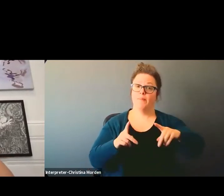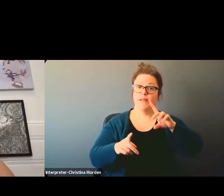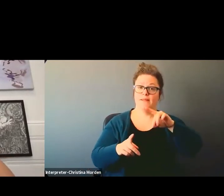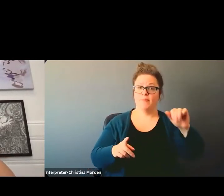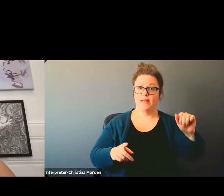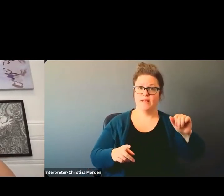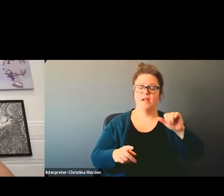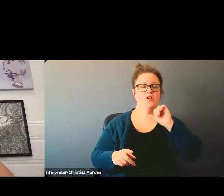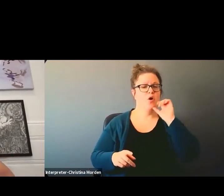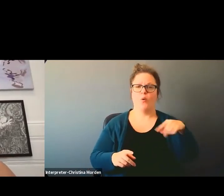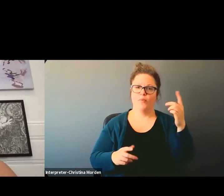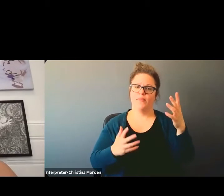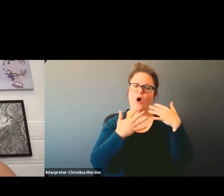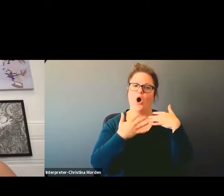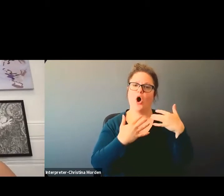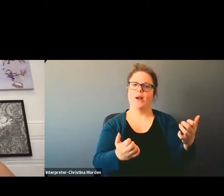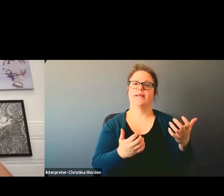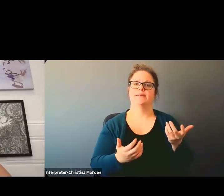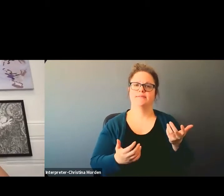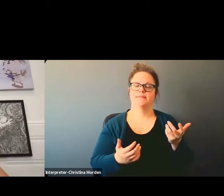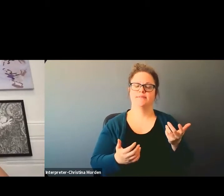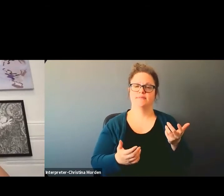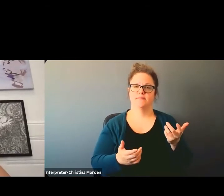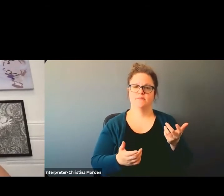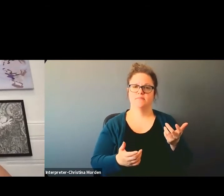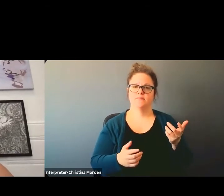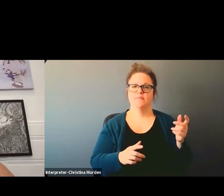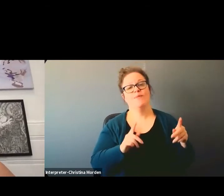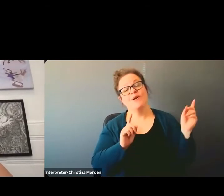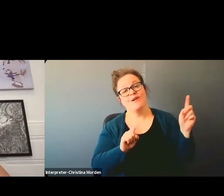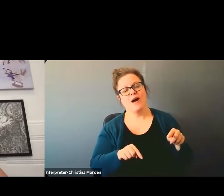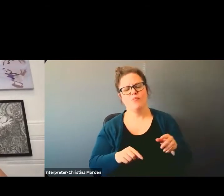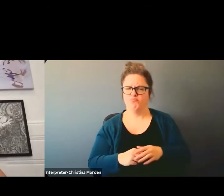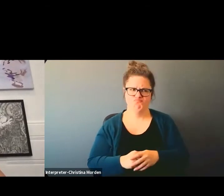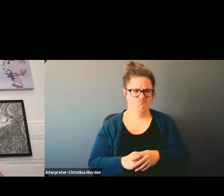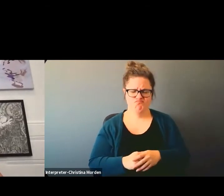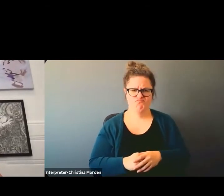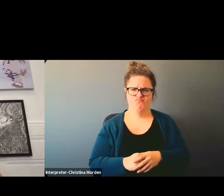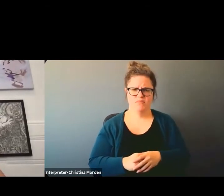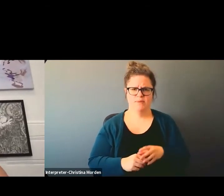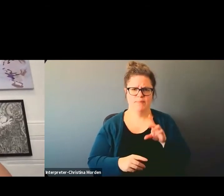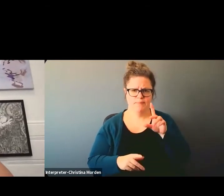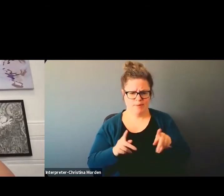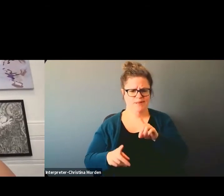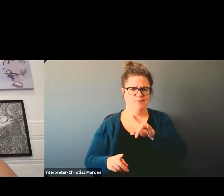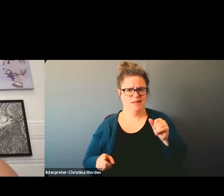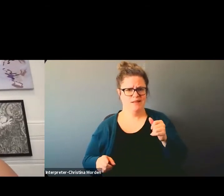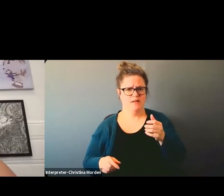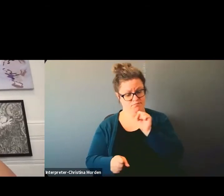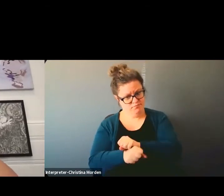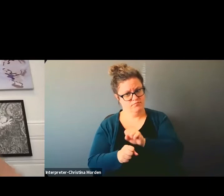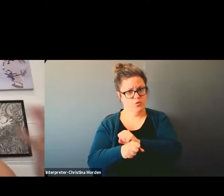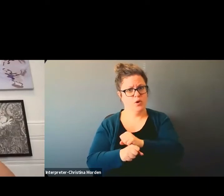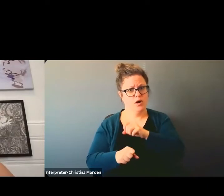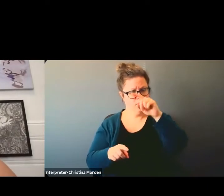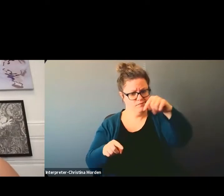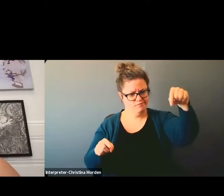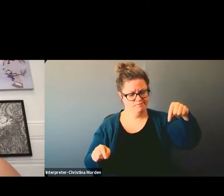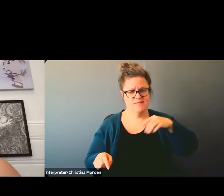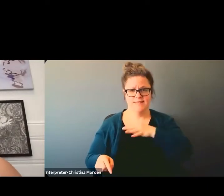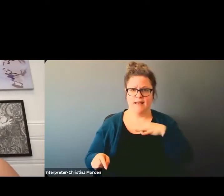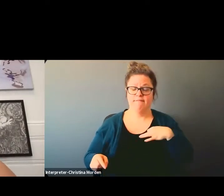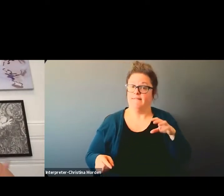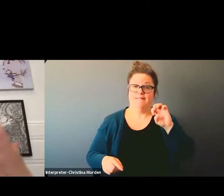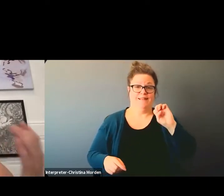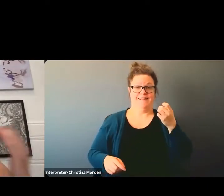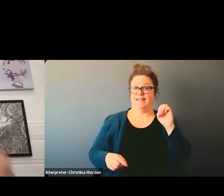your patrons or your audience. We're your staff. We are the executive